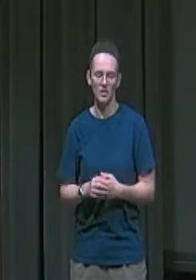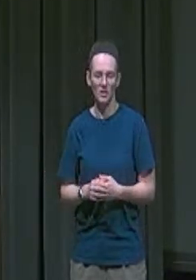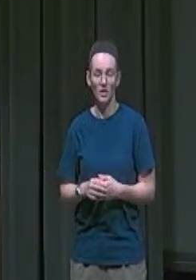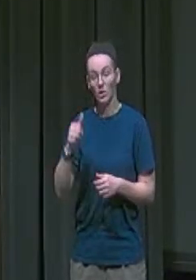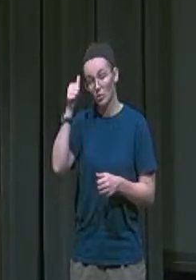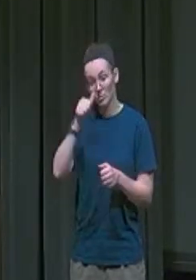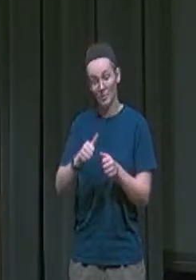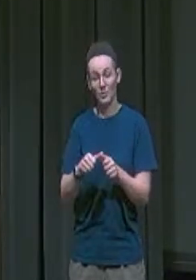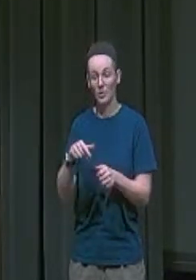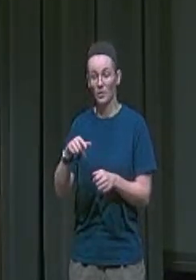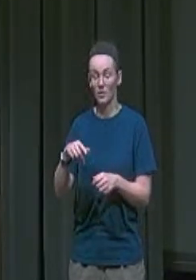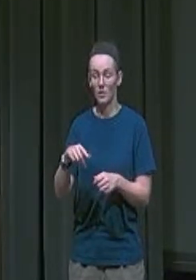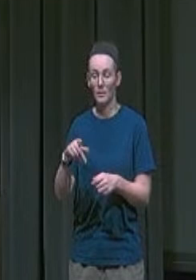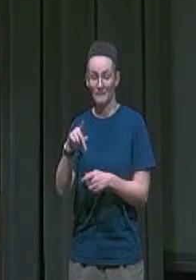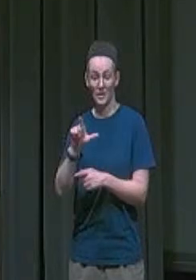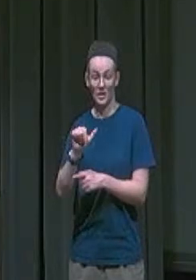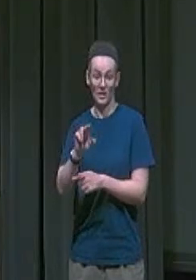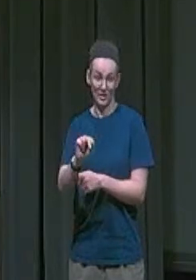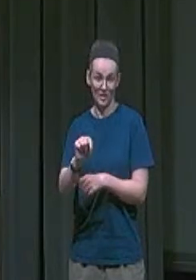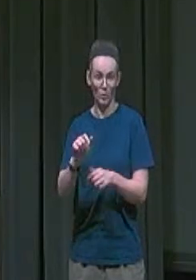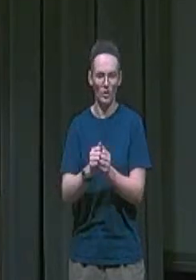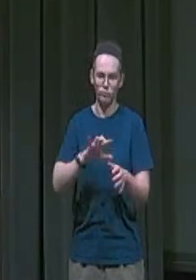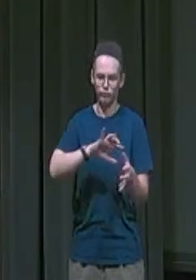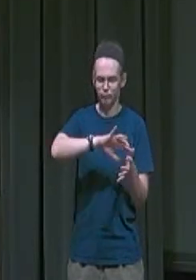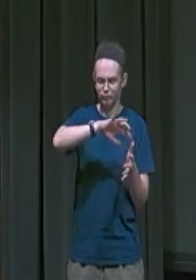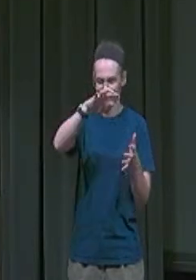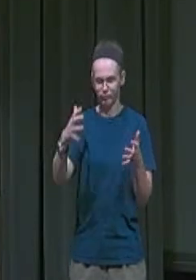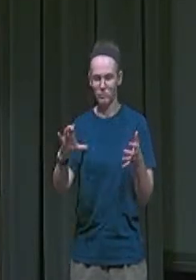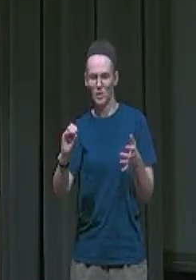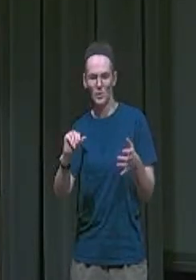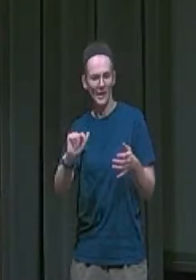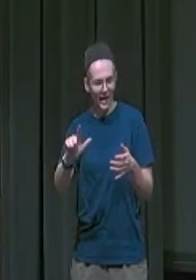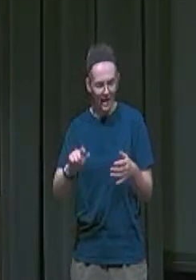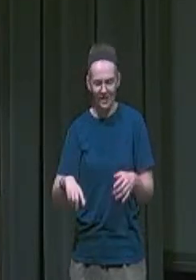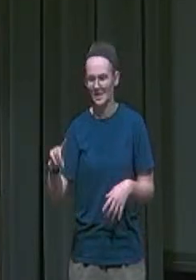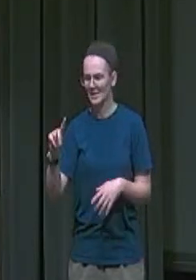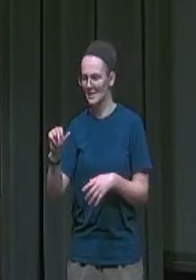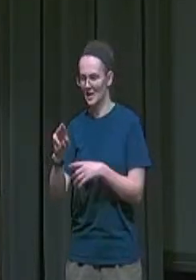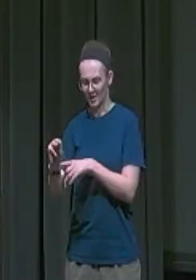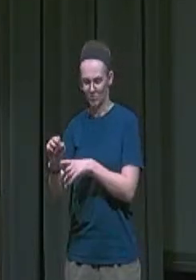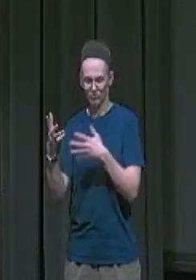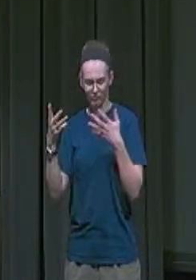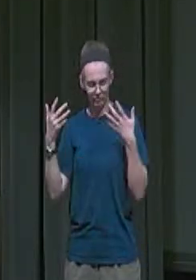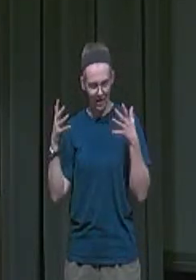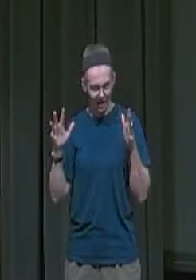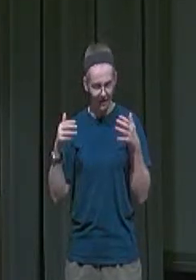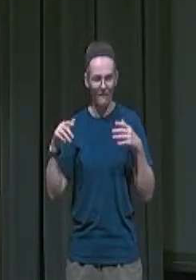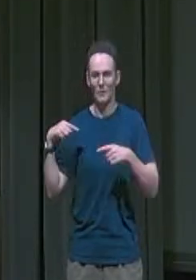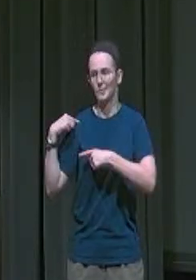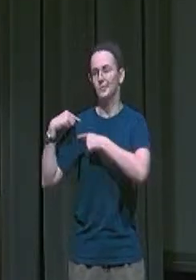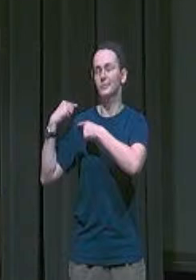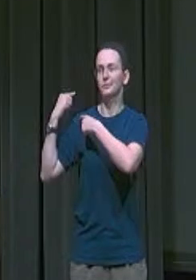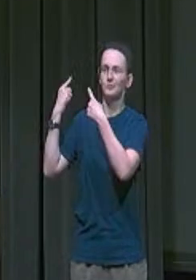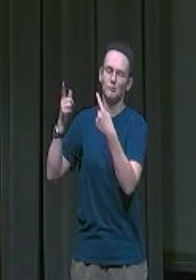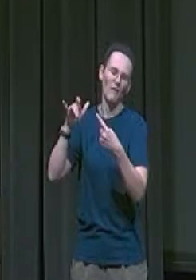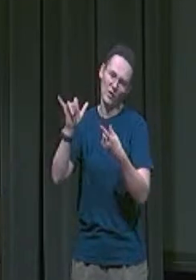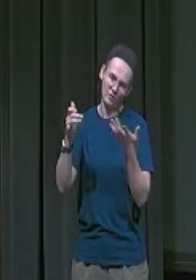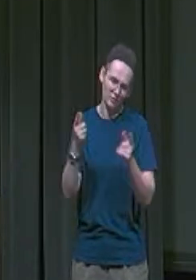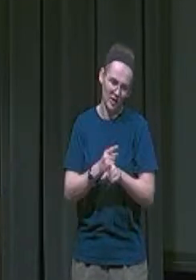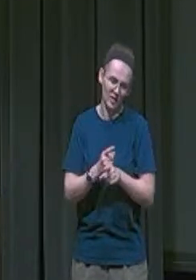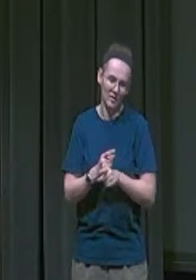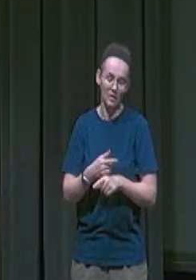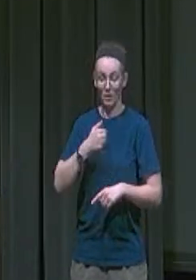plant, the mounds of coal that were over there, the dam that was there. It was just always there. I don't think as a kid. And I said this